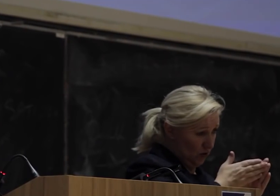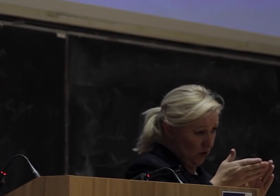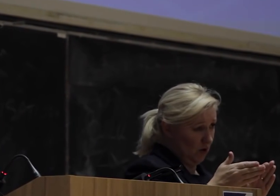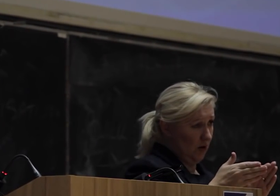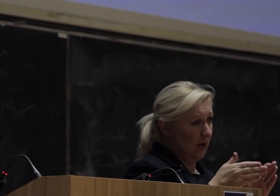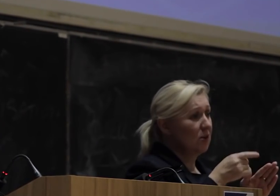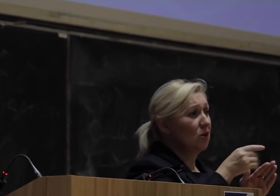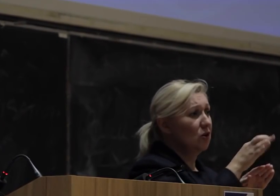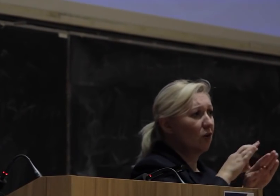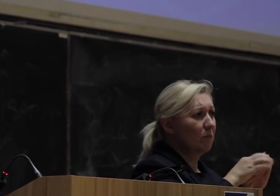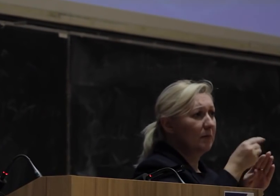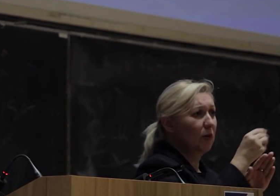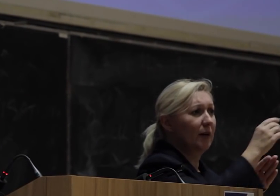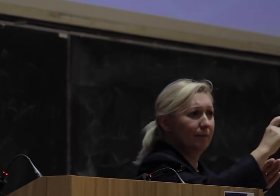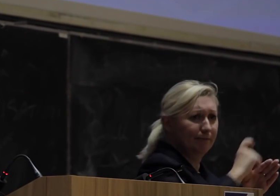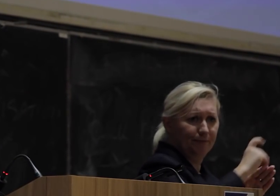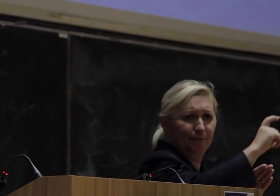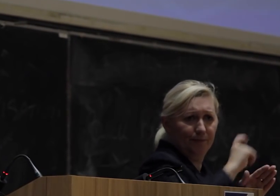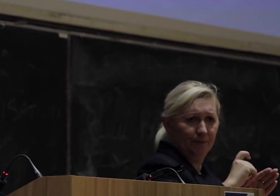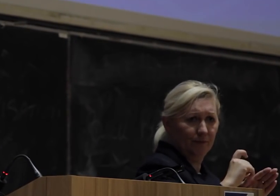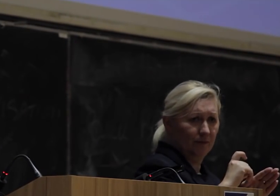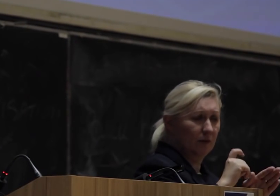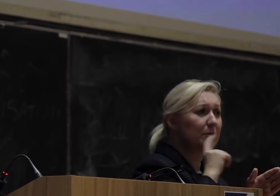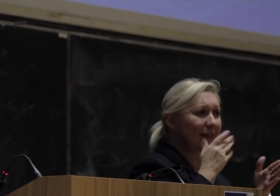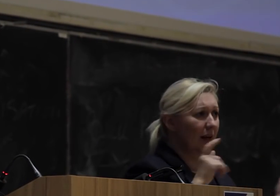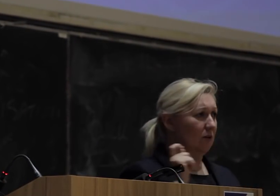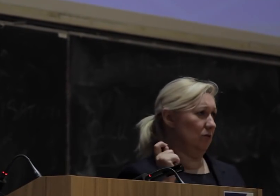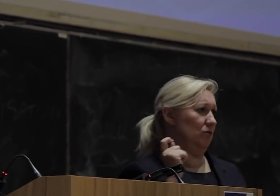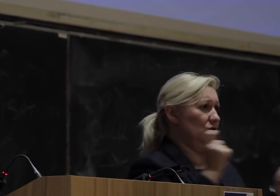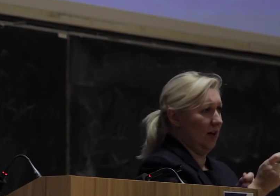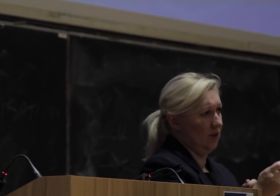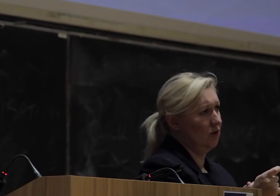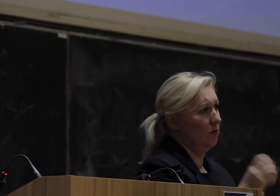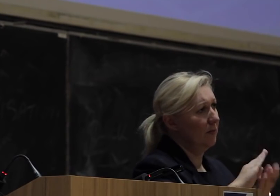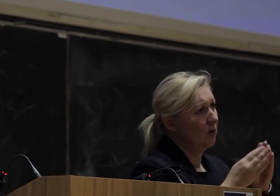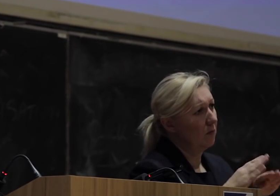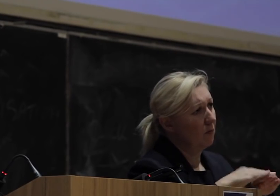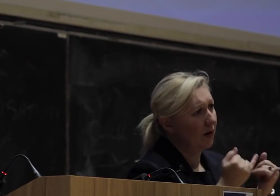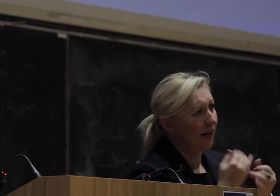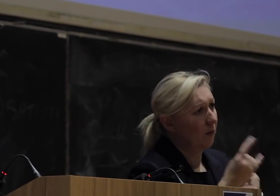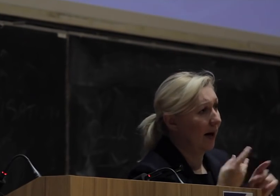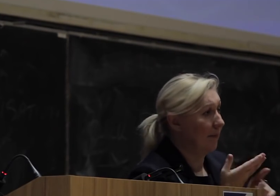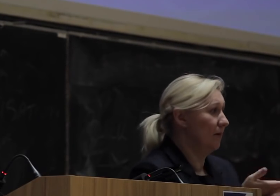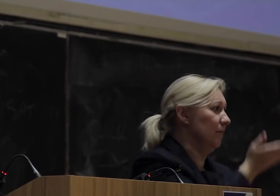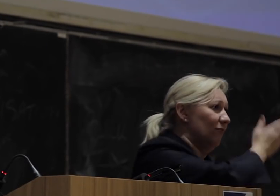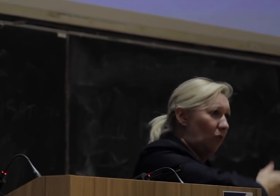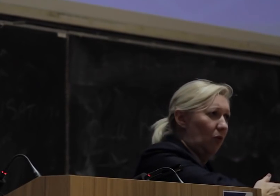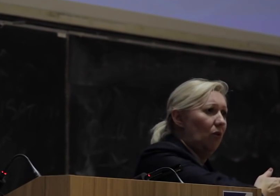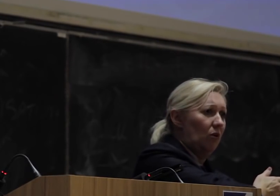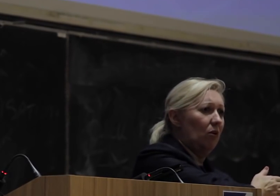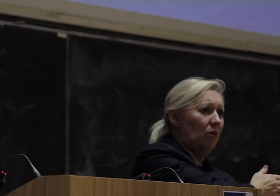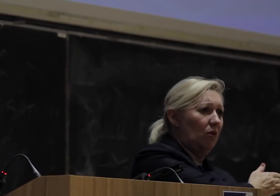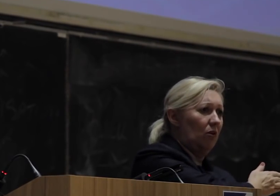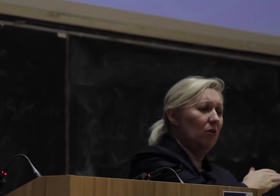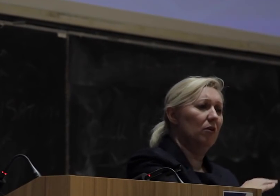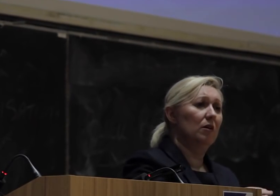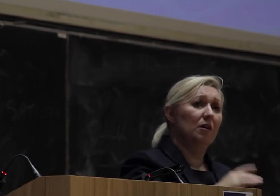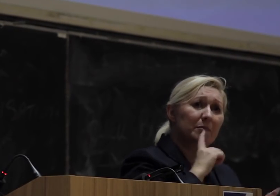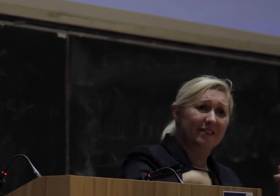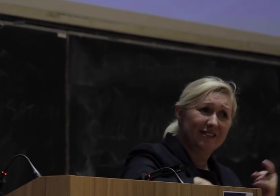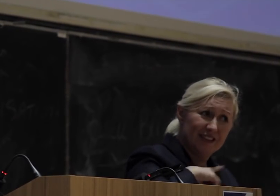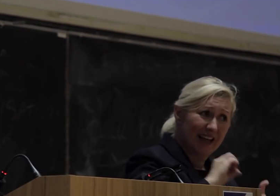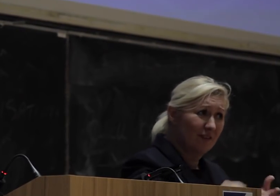And as a country, we have yet to come to terms with what's happening. and to put in place a funding system